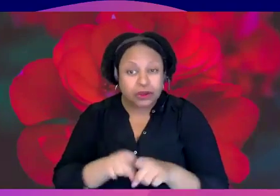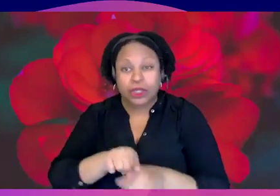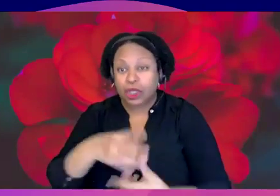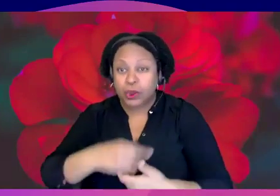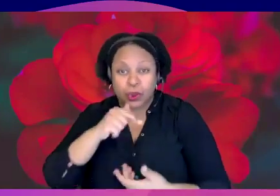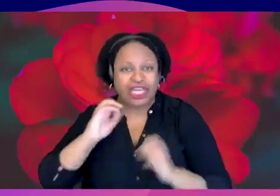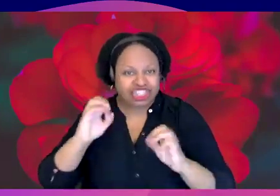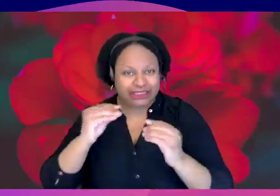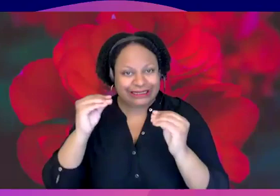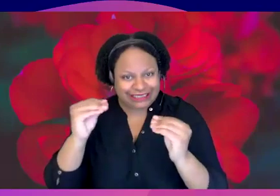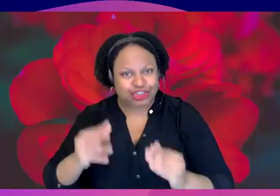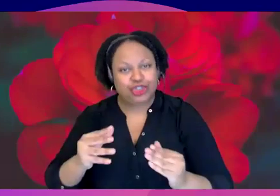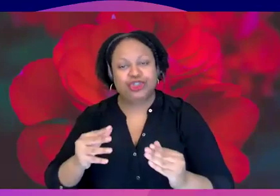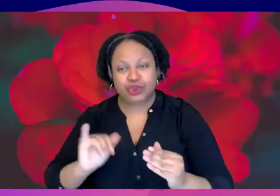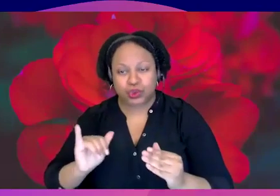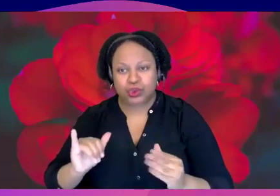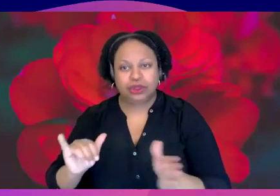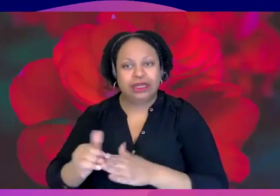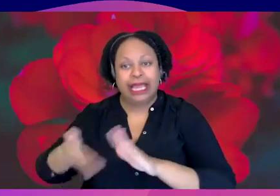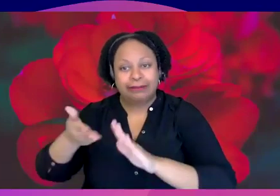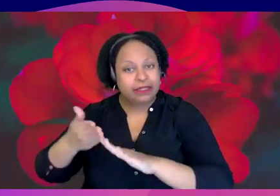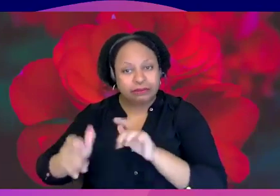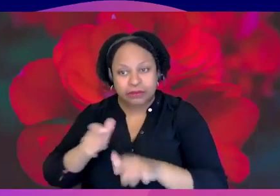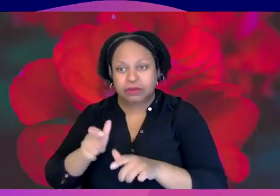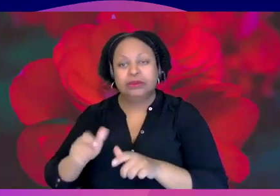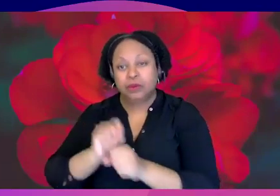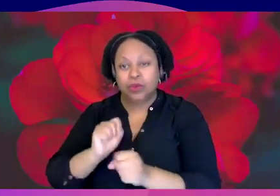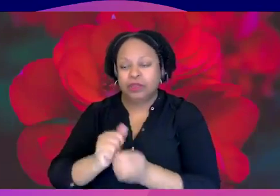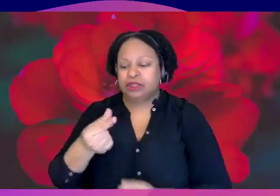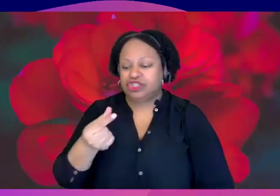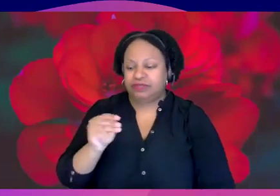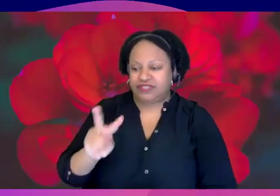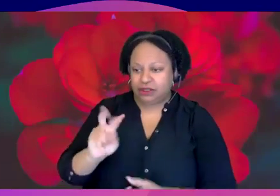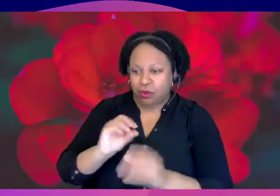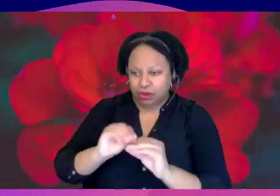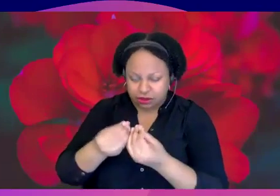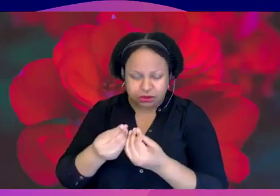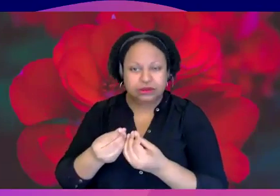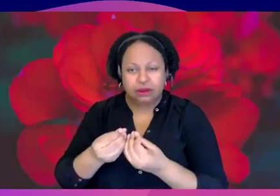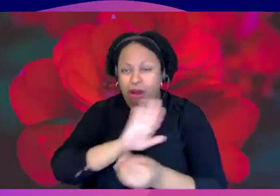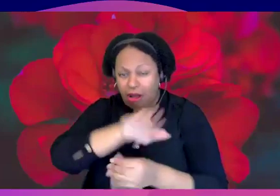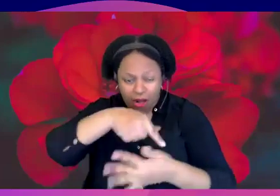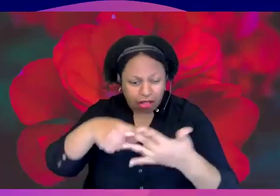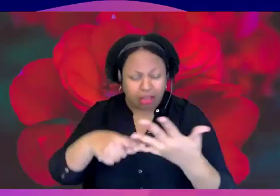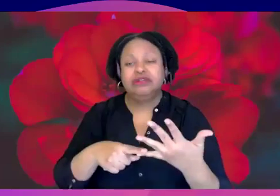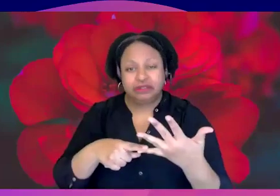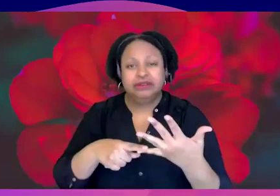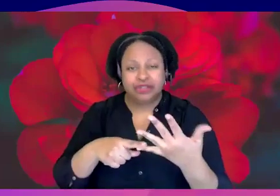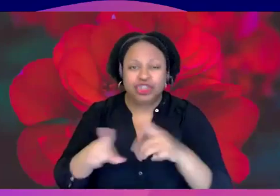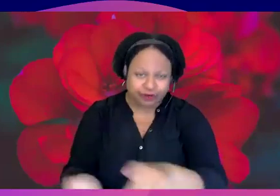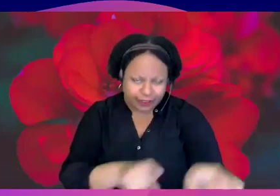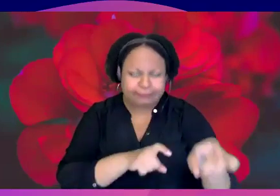includes educators. It also includes administrators who are working in GBV organizations. All of those folks were